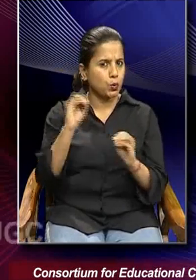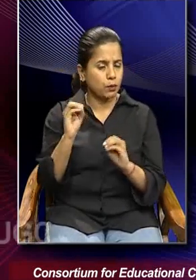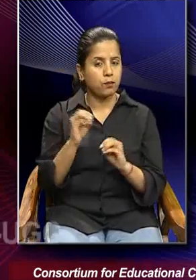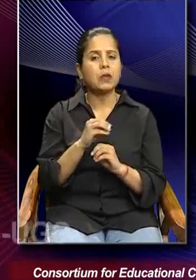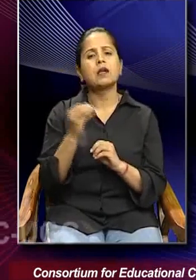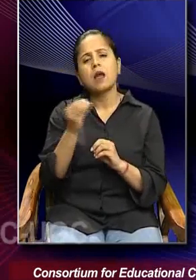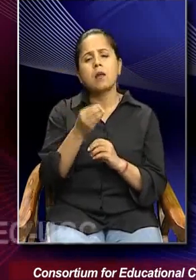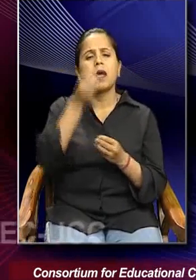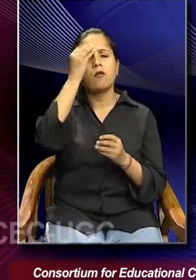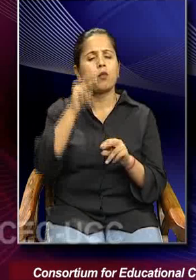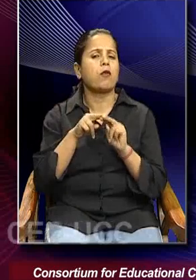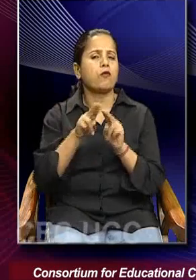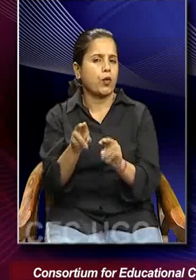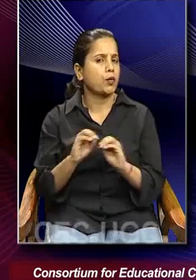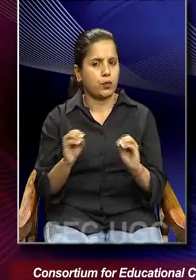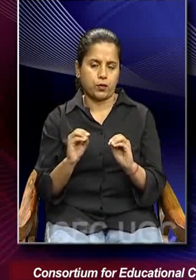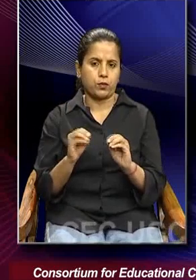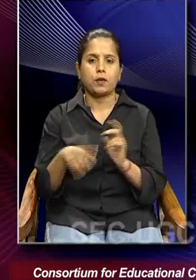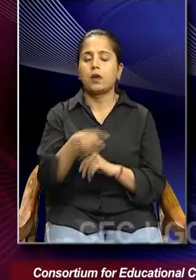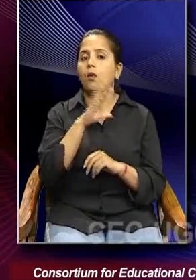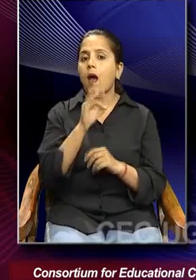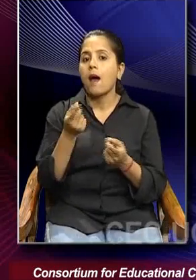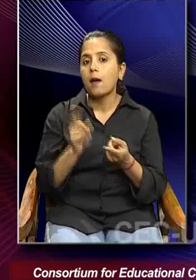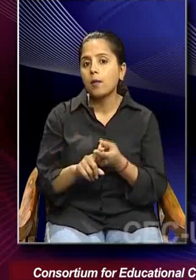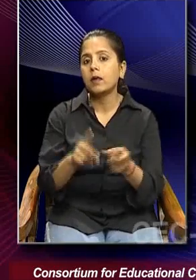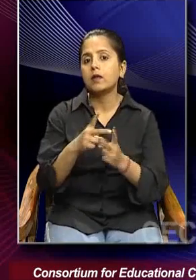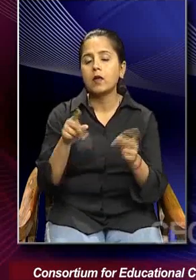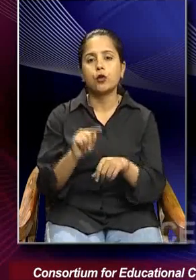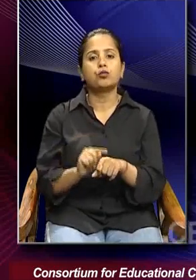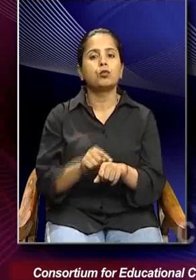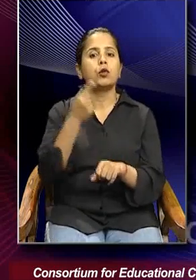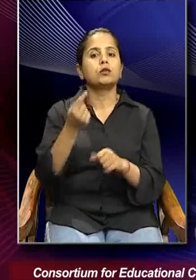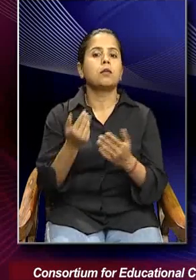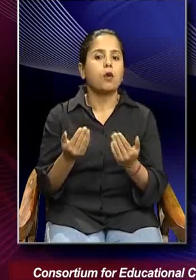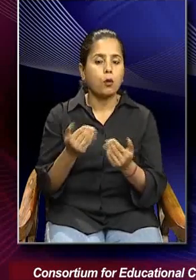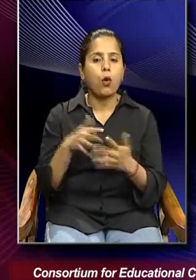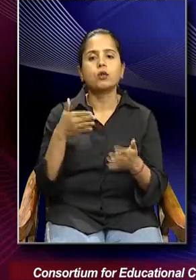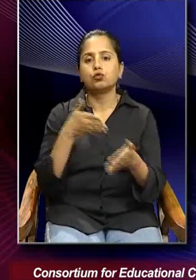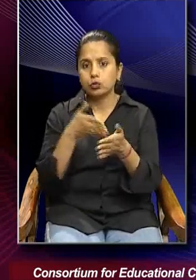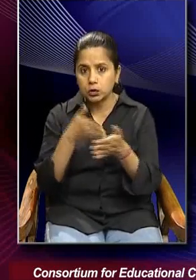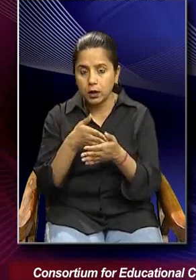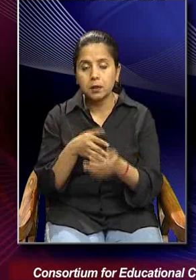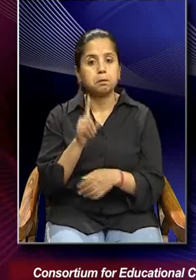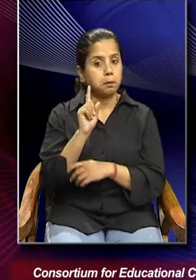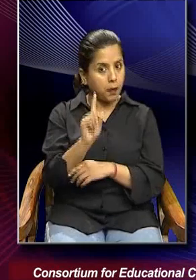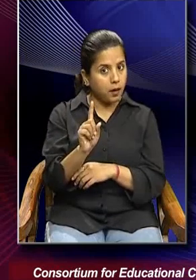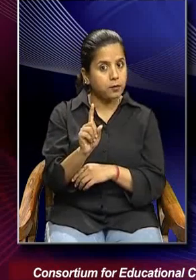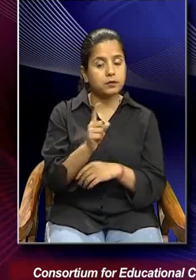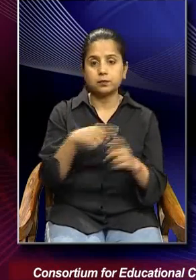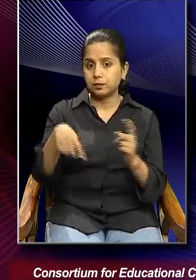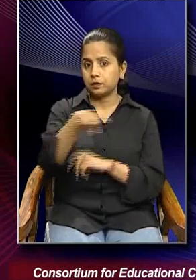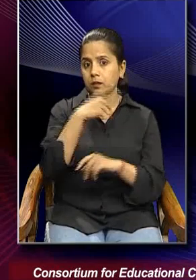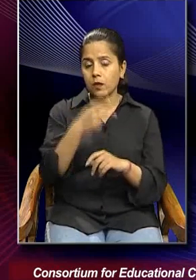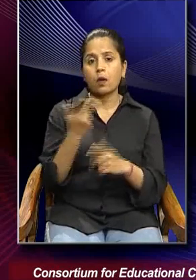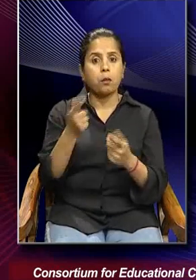imperfect information about the set of potential opportunities and challenges. However, these